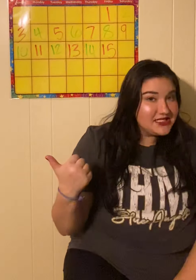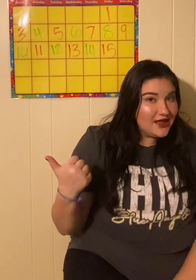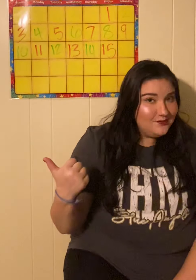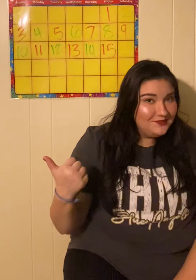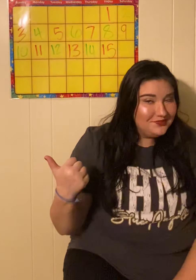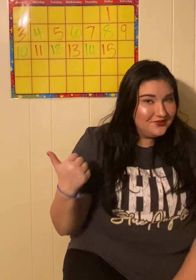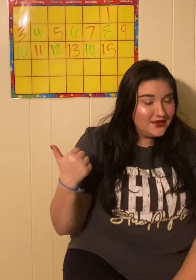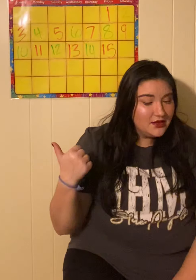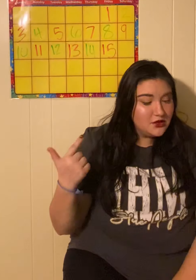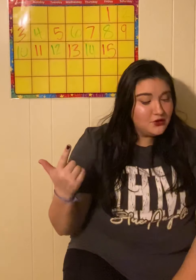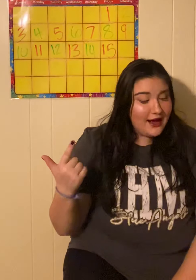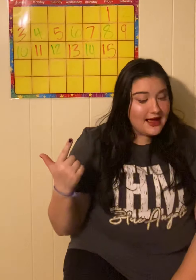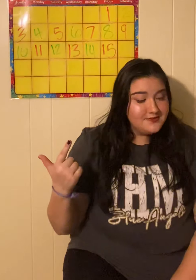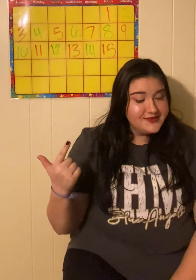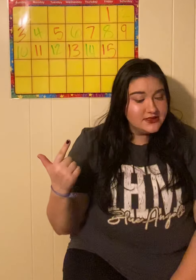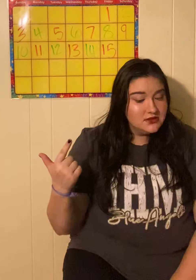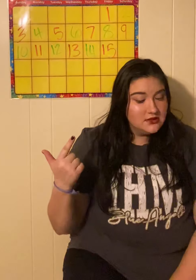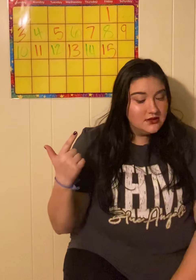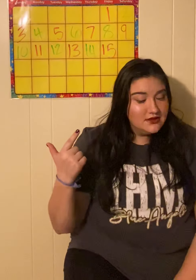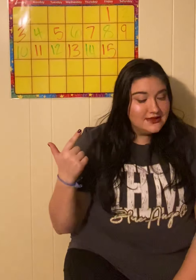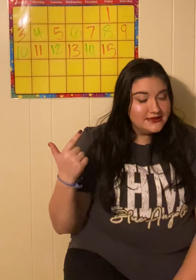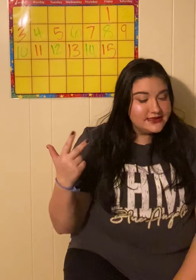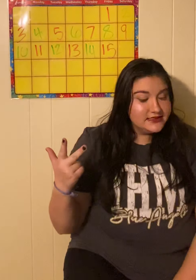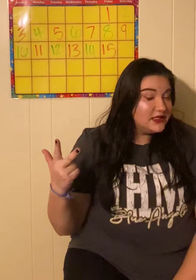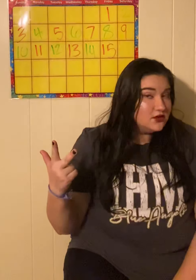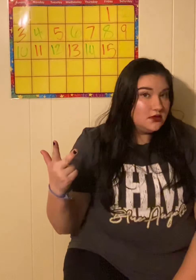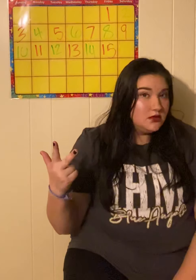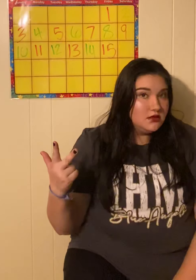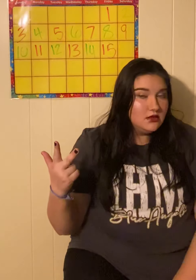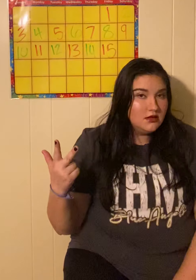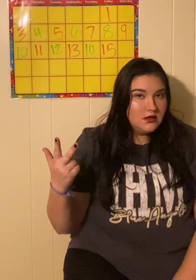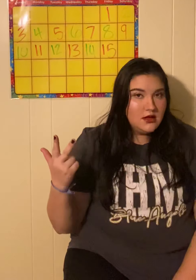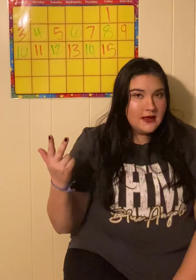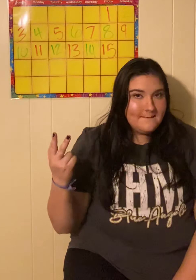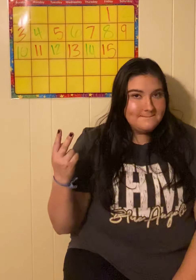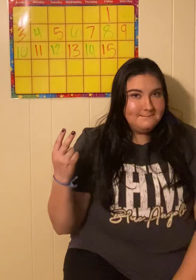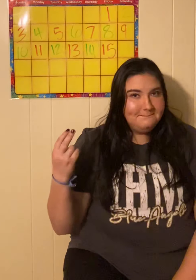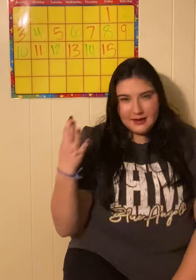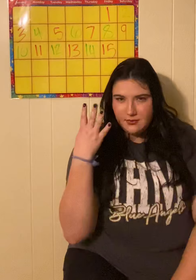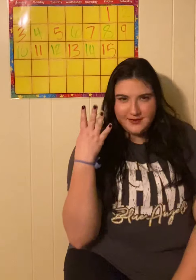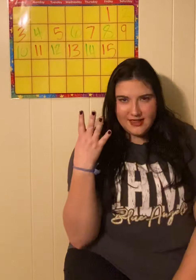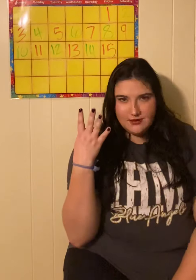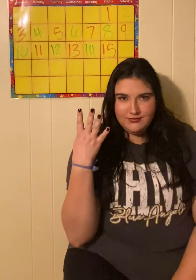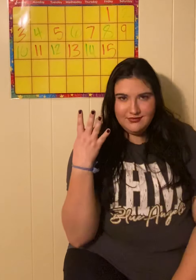seashell, crabs, seagull, bumblebee.